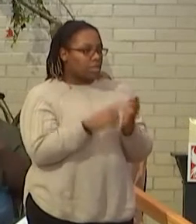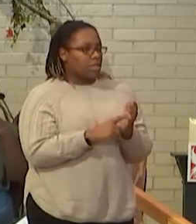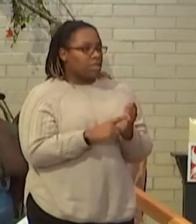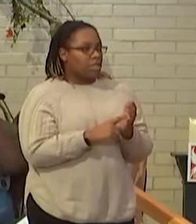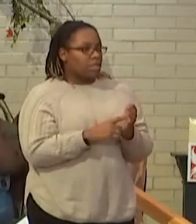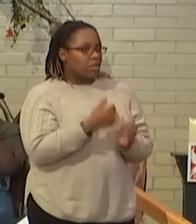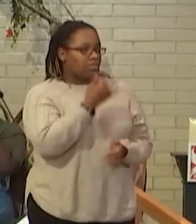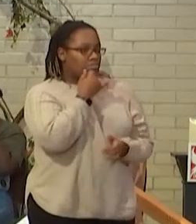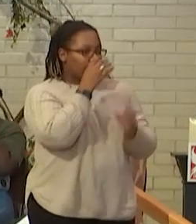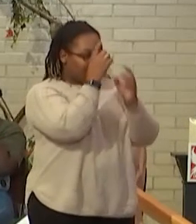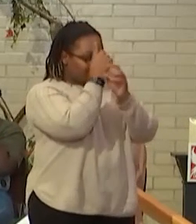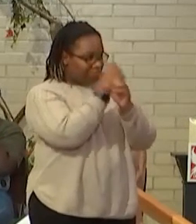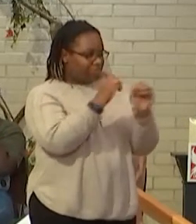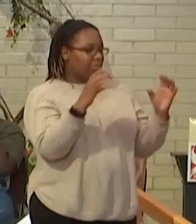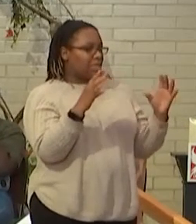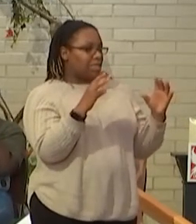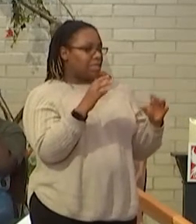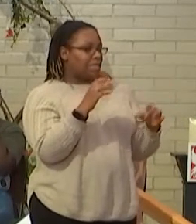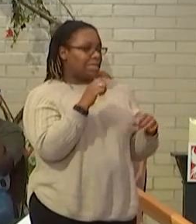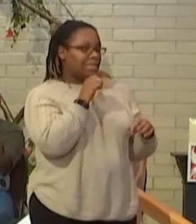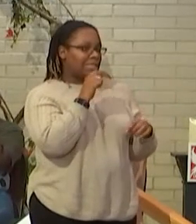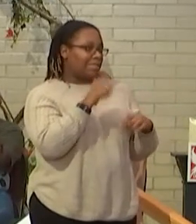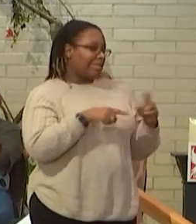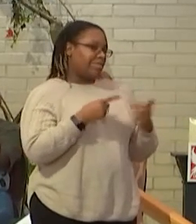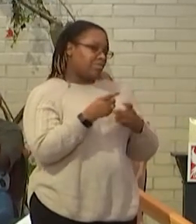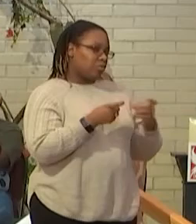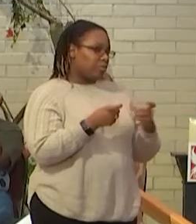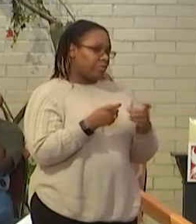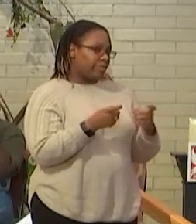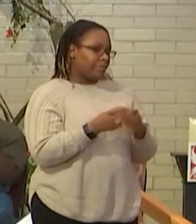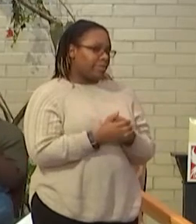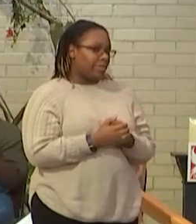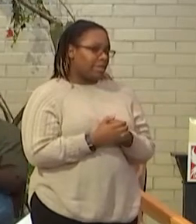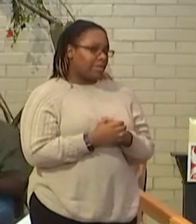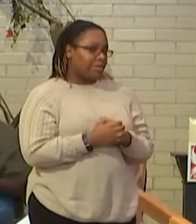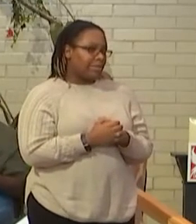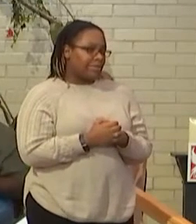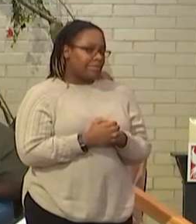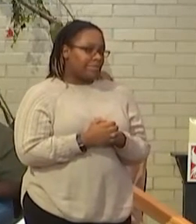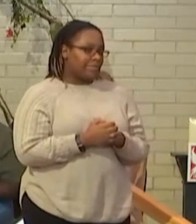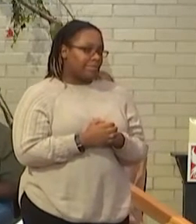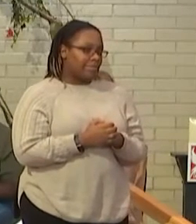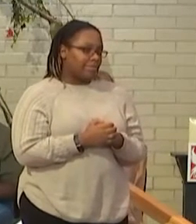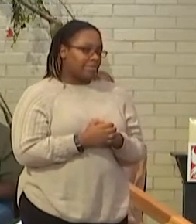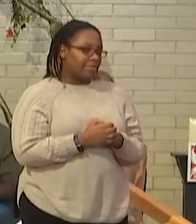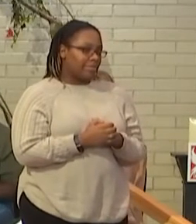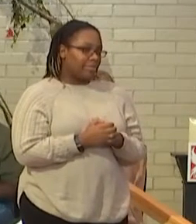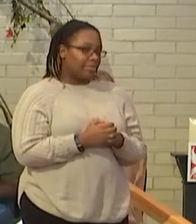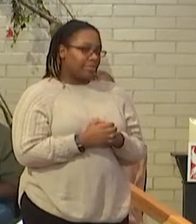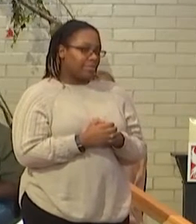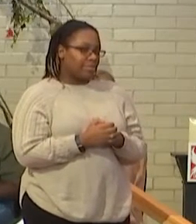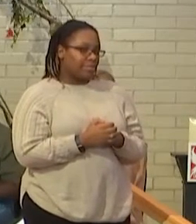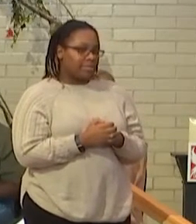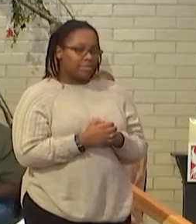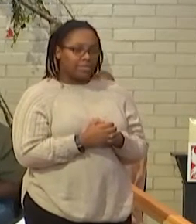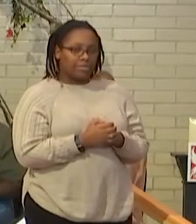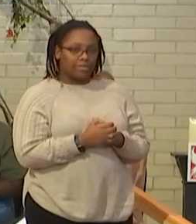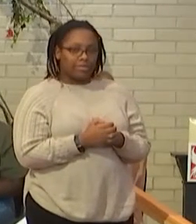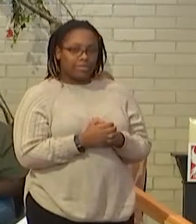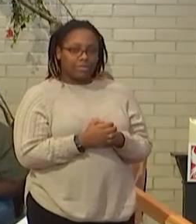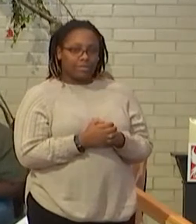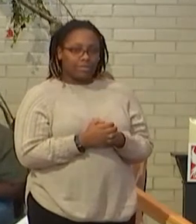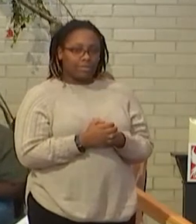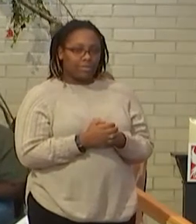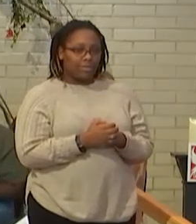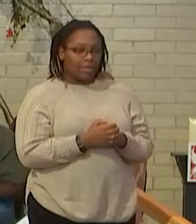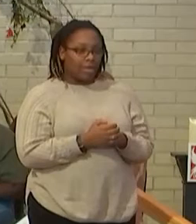that it's uncontrollable, or like completely involuntary, right? Like, oh no, I accidentally just threw the mic across